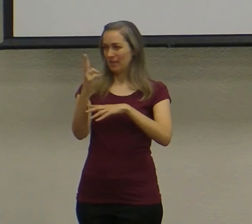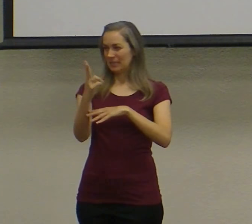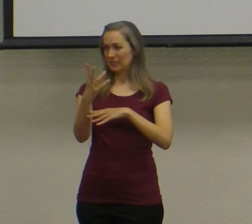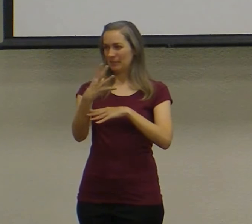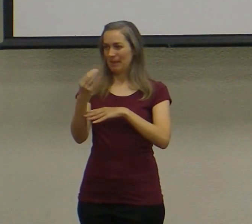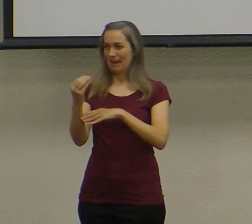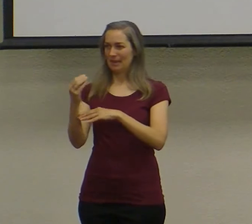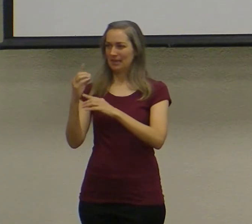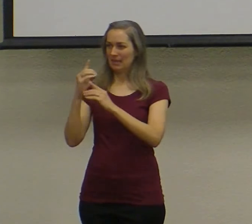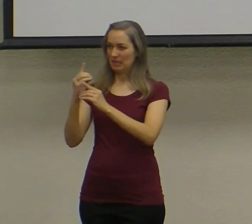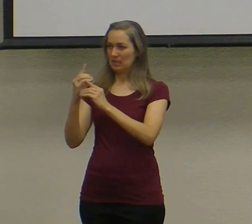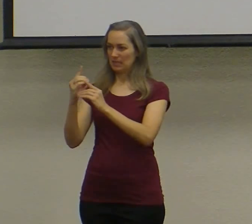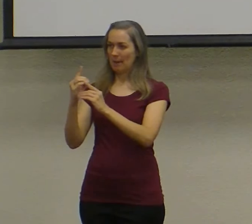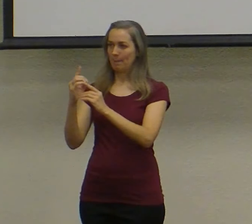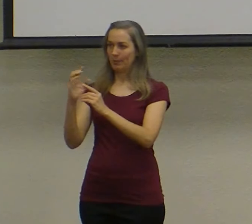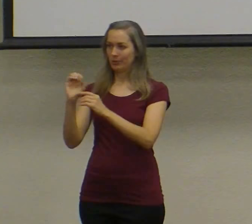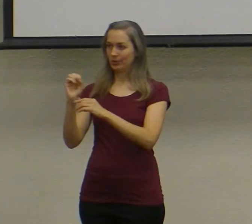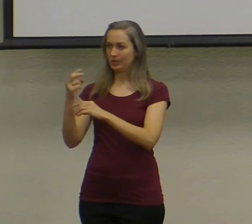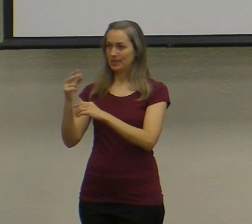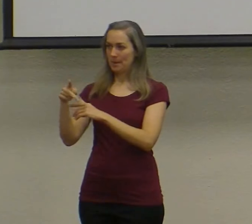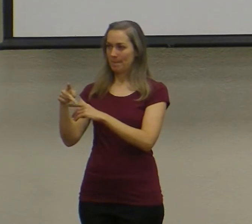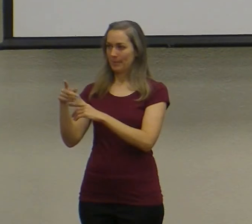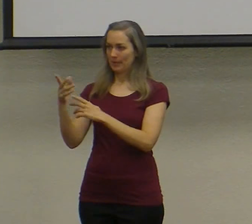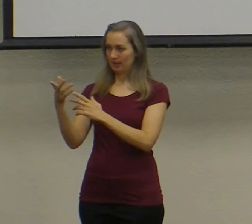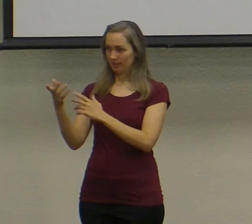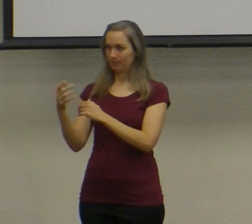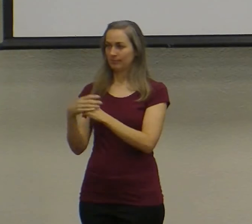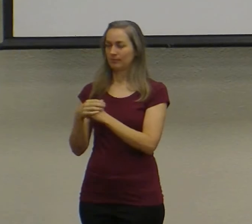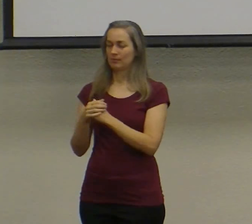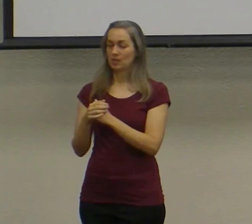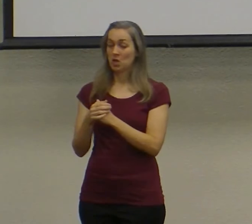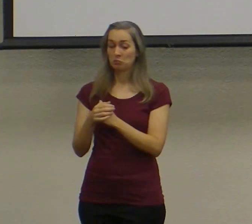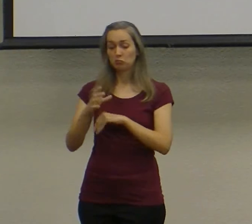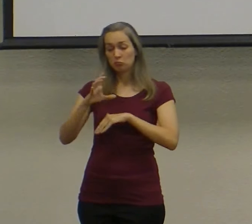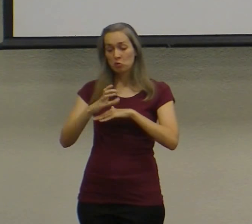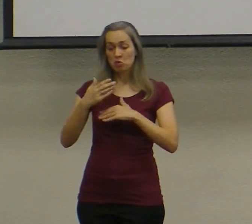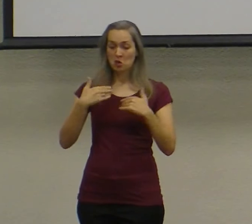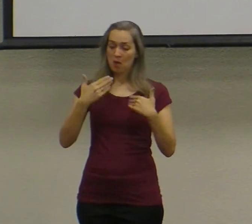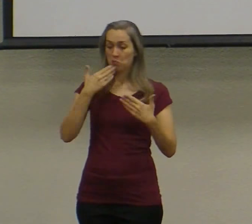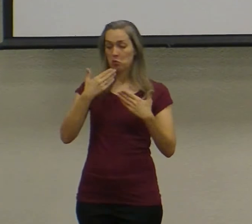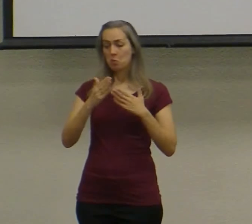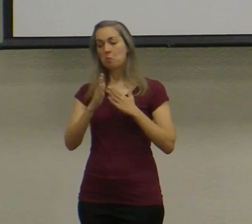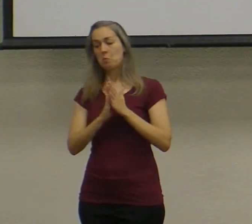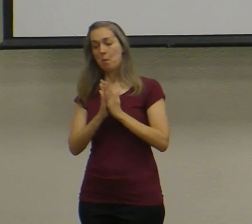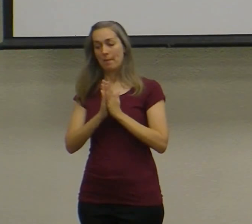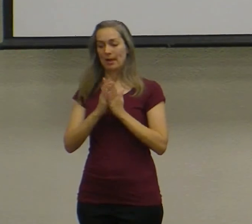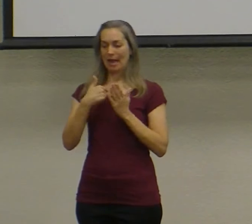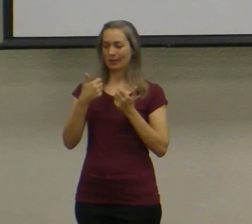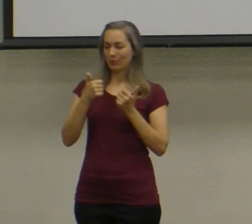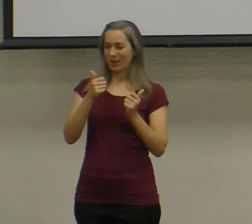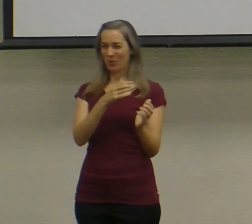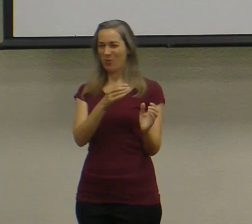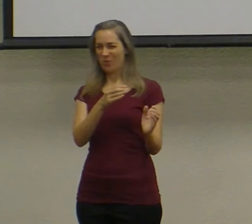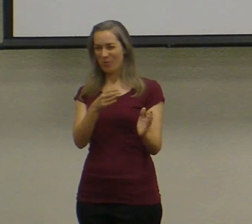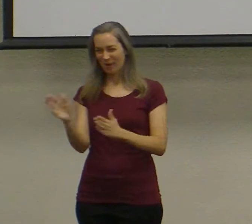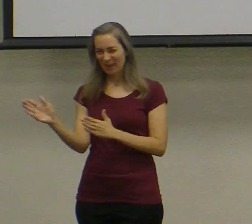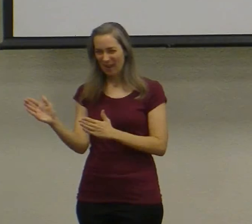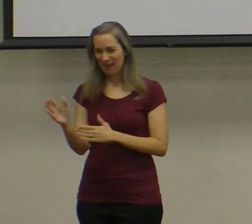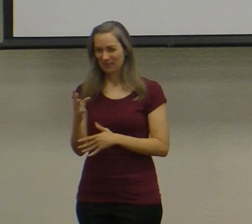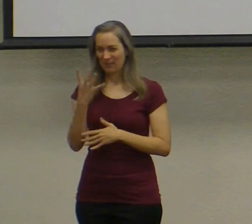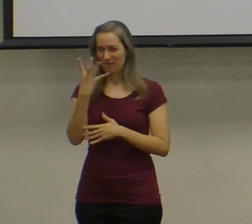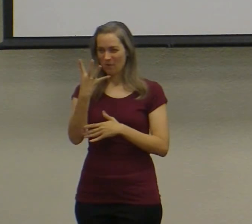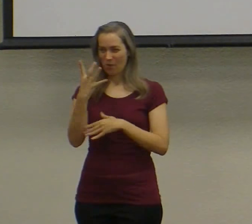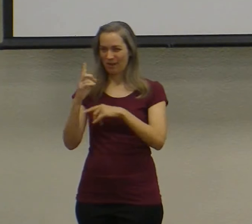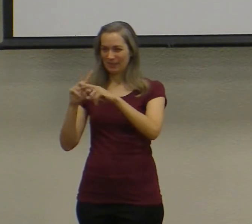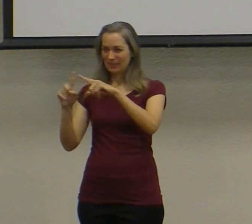that just got a good momentum going in the church with that. Tried to organize the church into 4 different teams: a